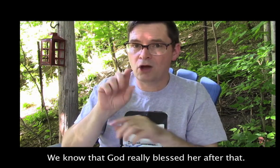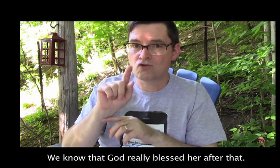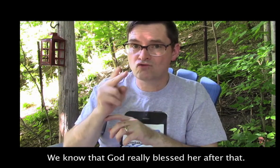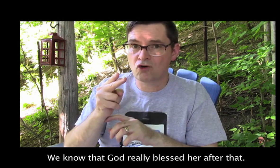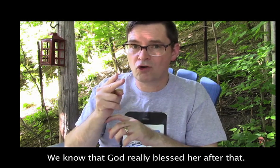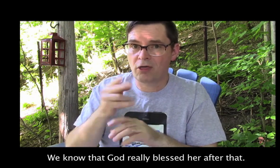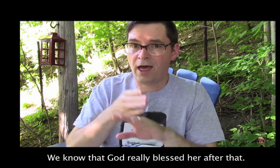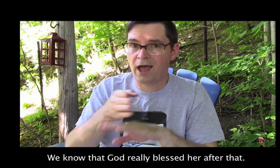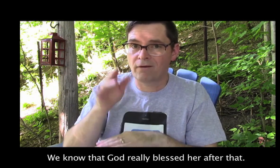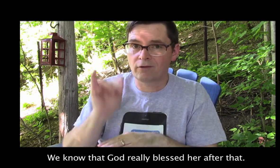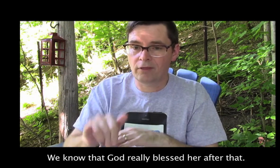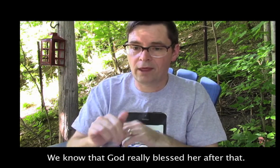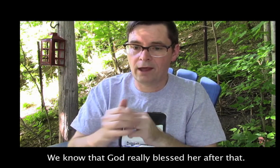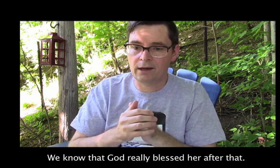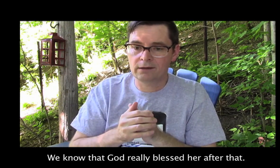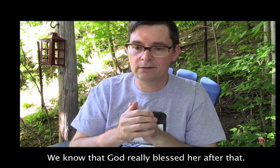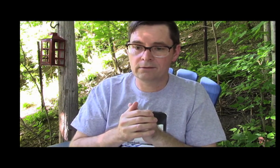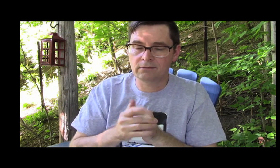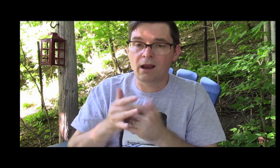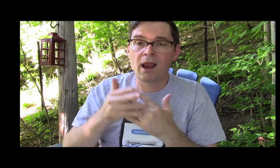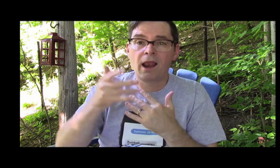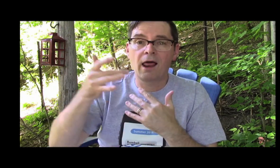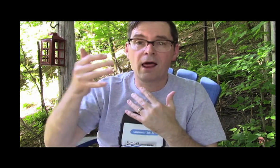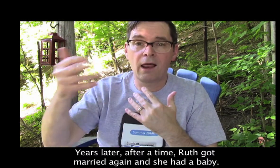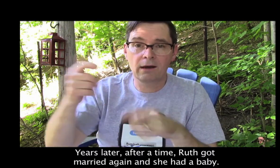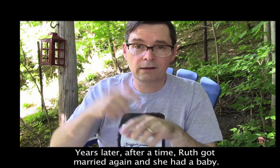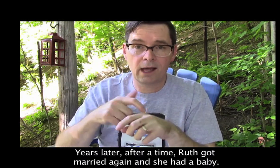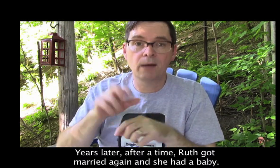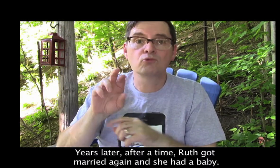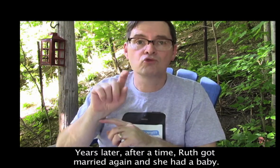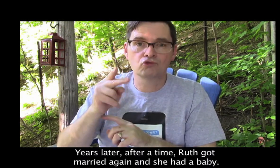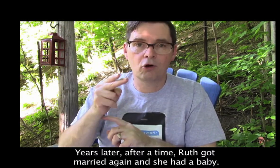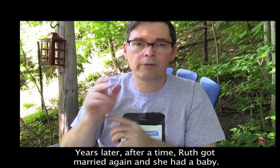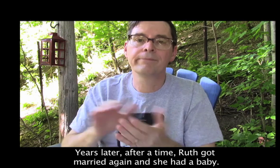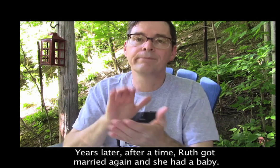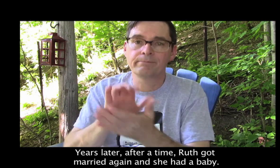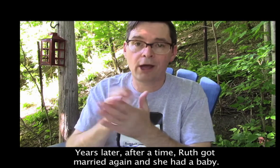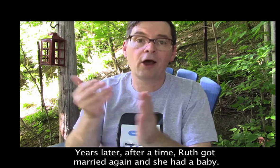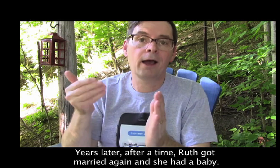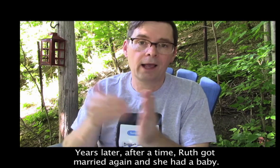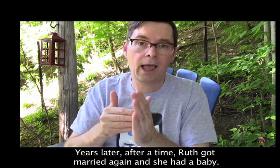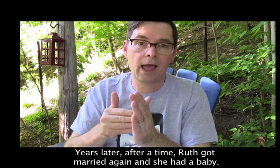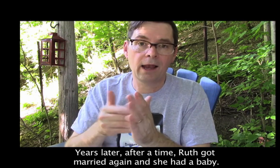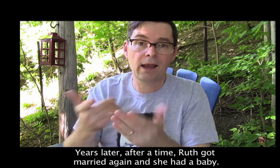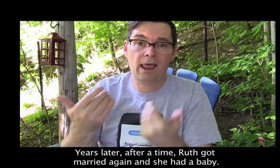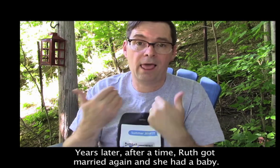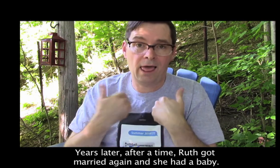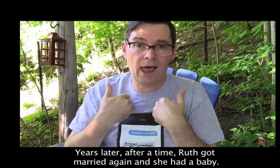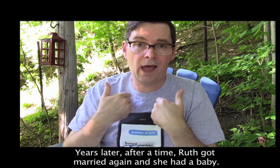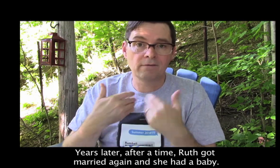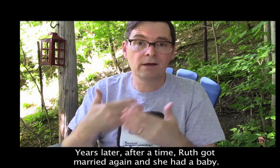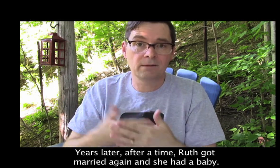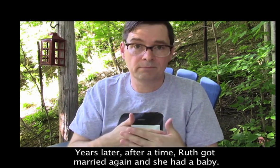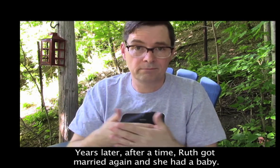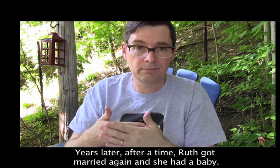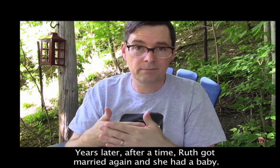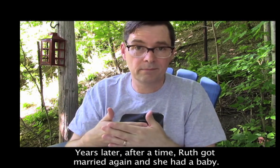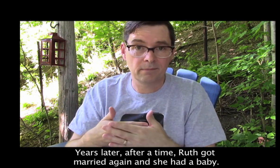And you know that God really blessed her after that. Years later, after time, Ruth got married again, and she had a